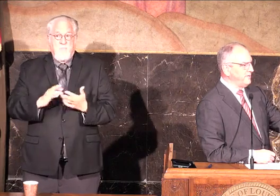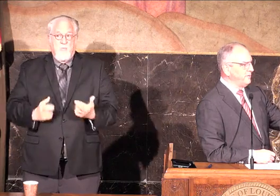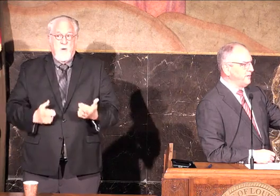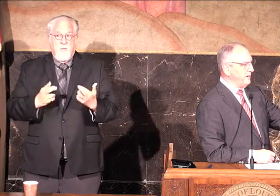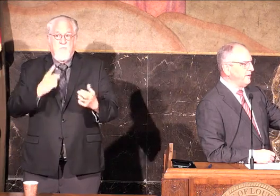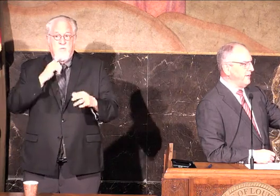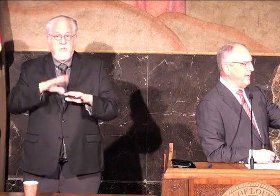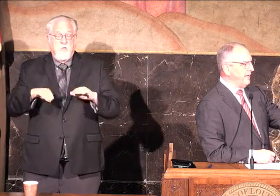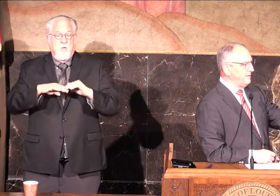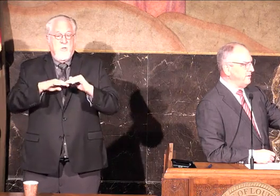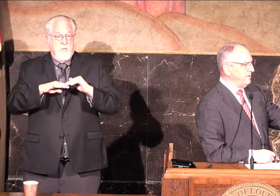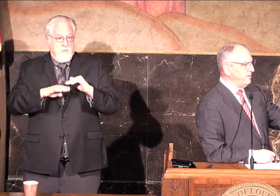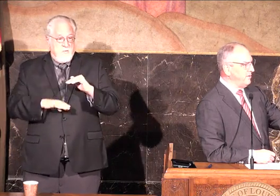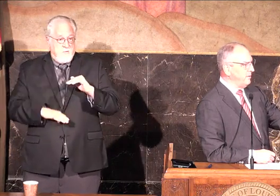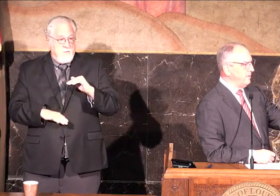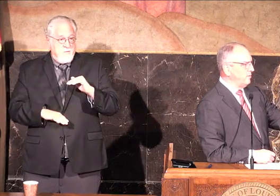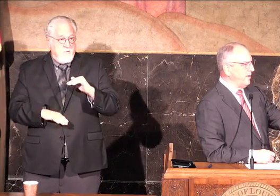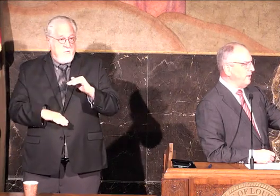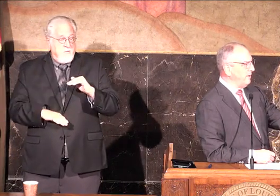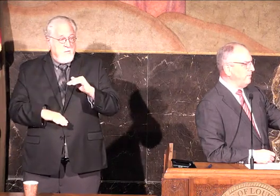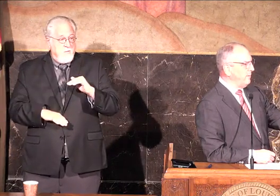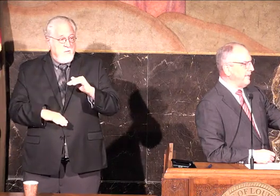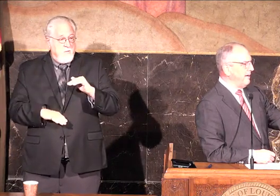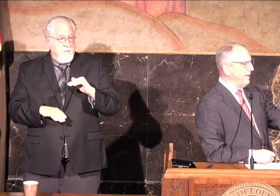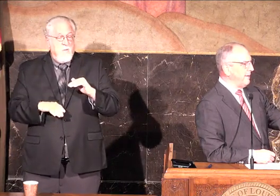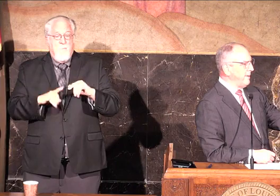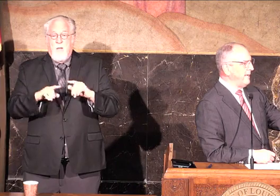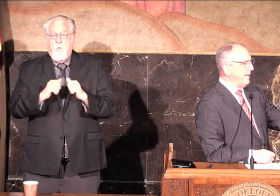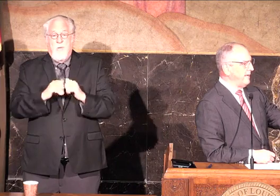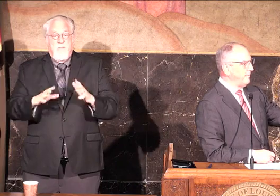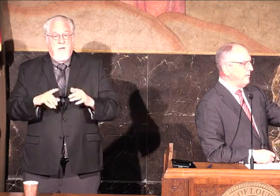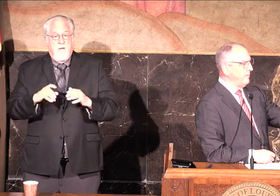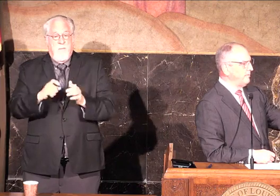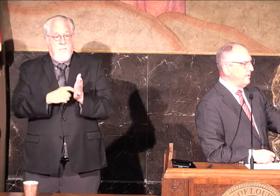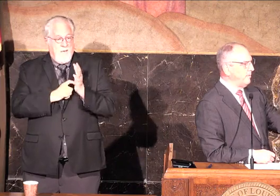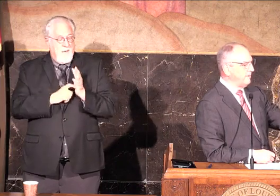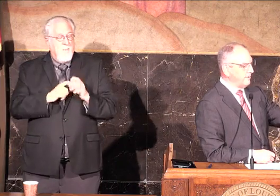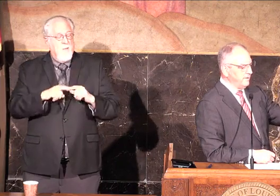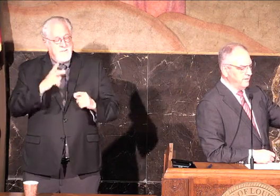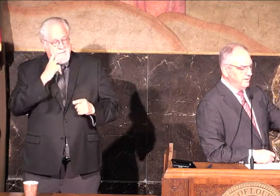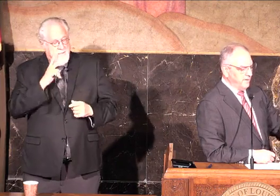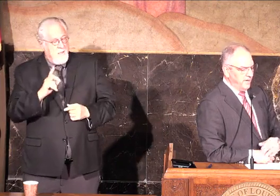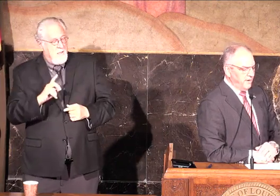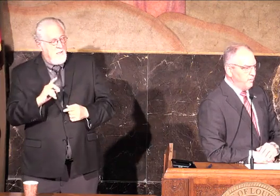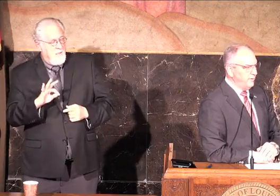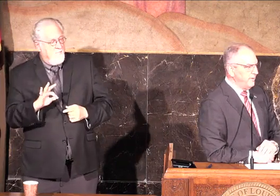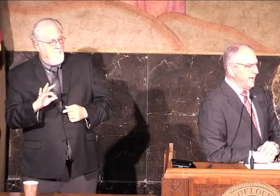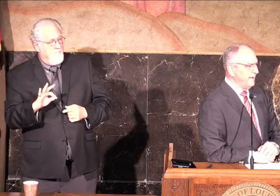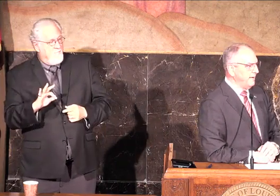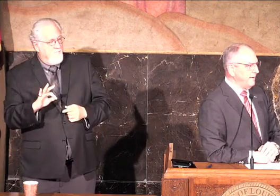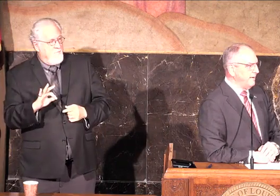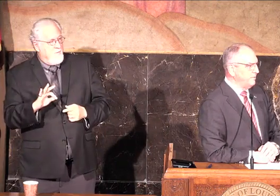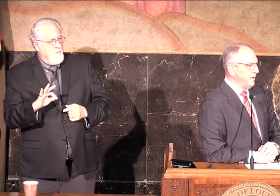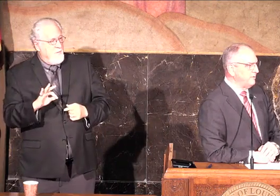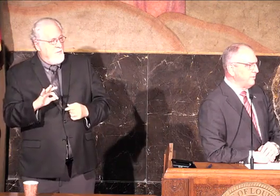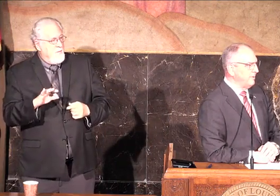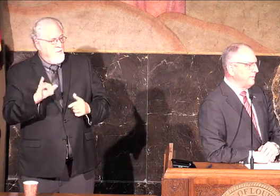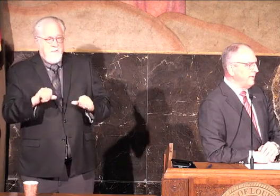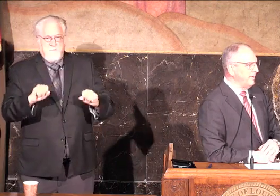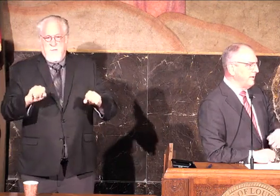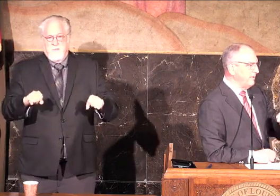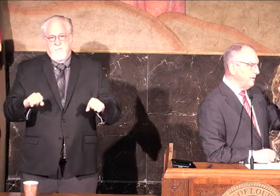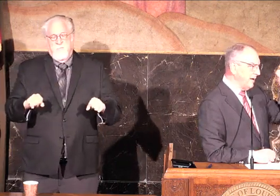for children younger than that to do it as well, but without a mandate. And we'll see whether that is